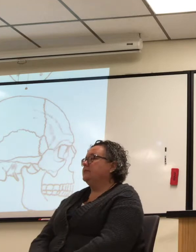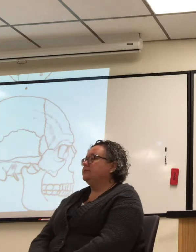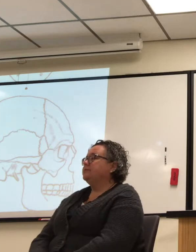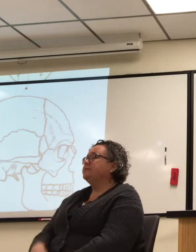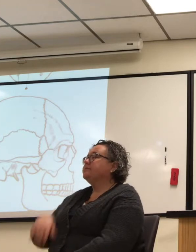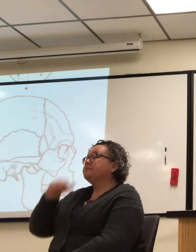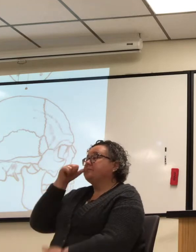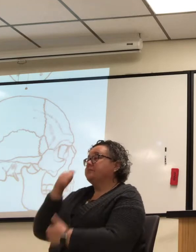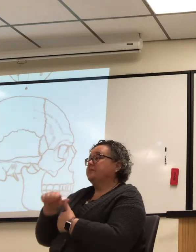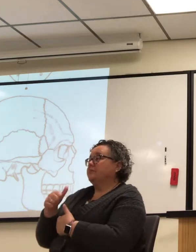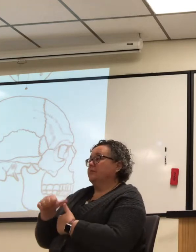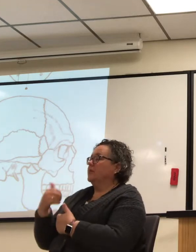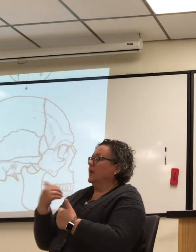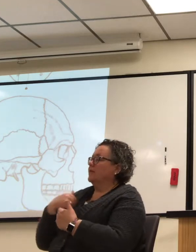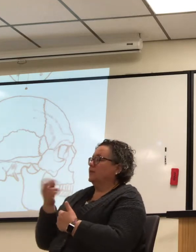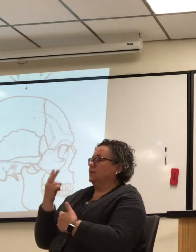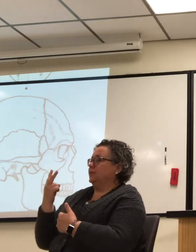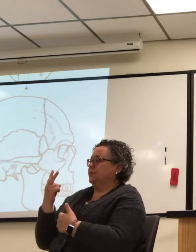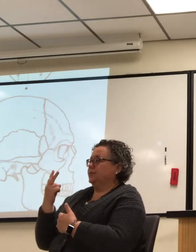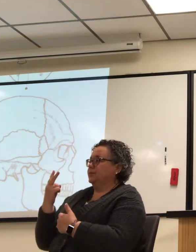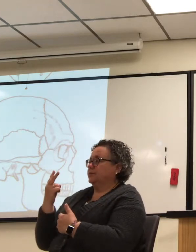remember you got 2 of them.